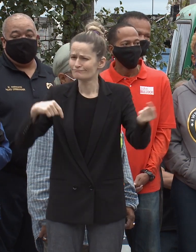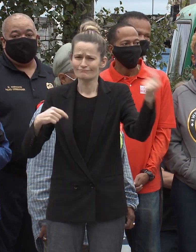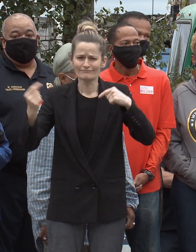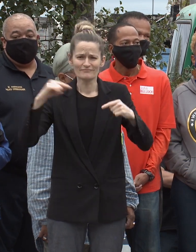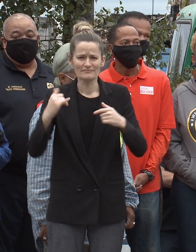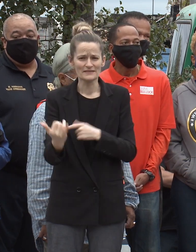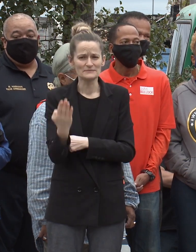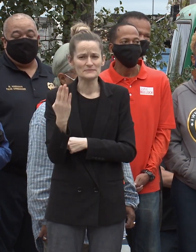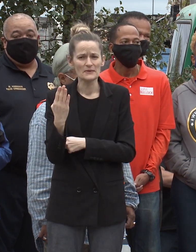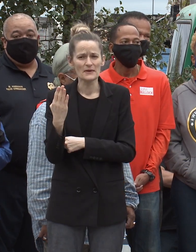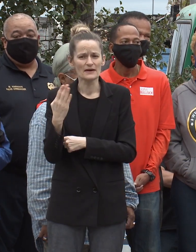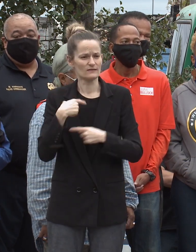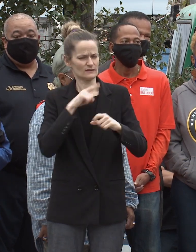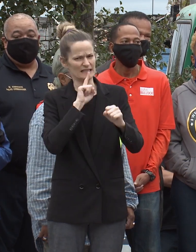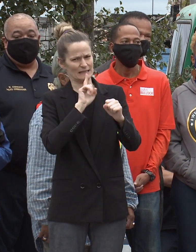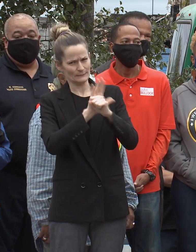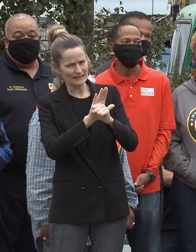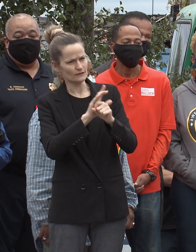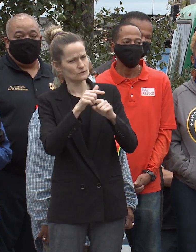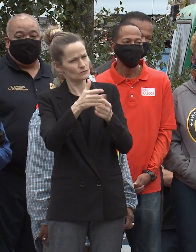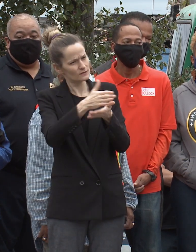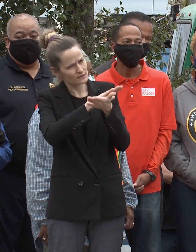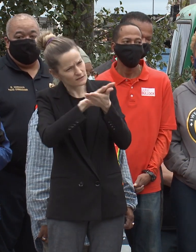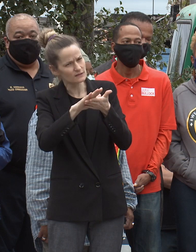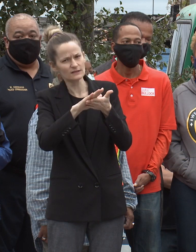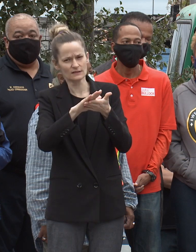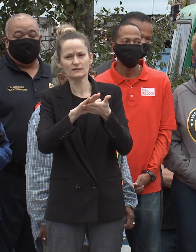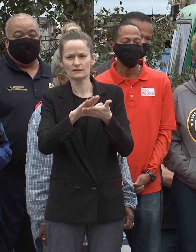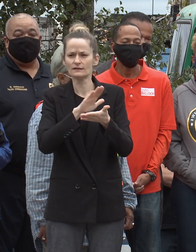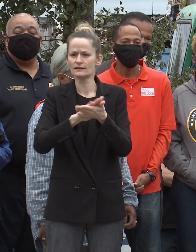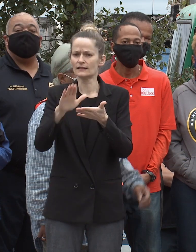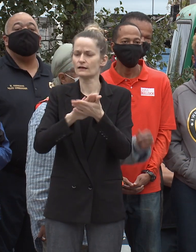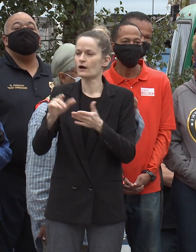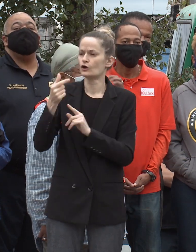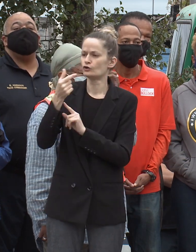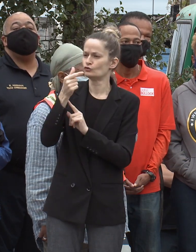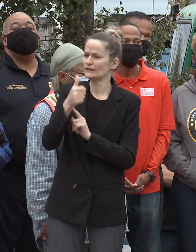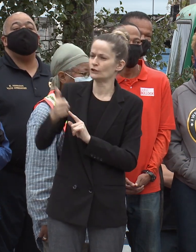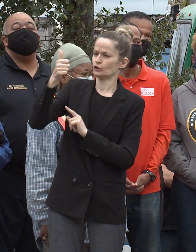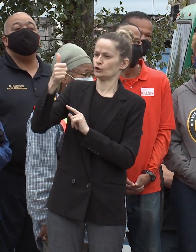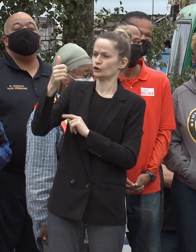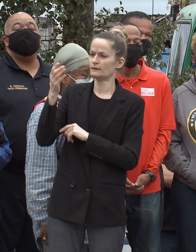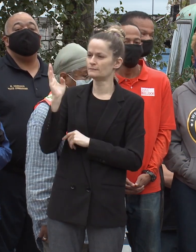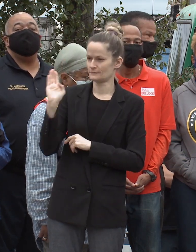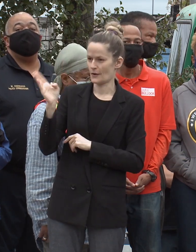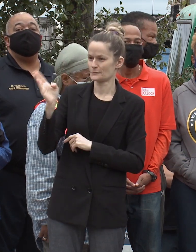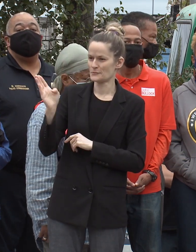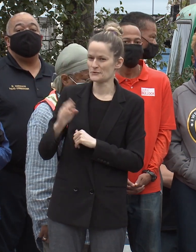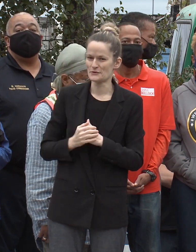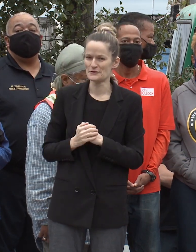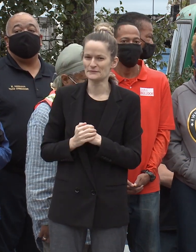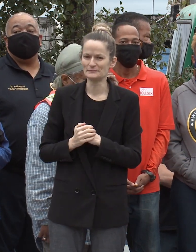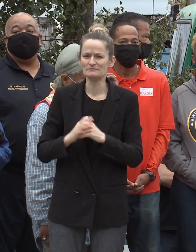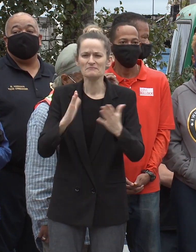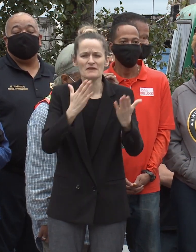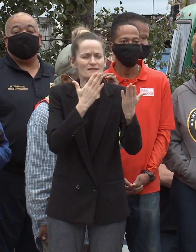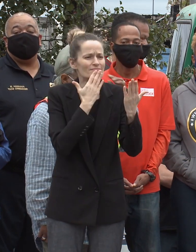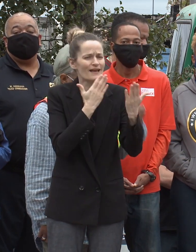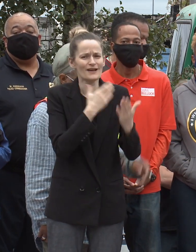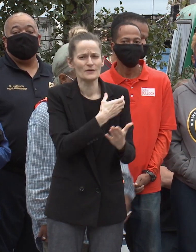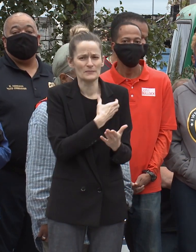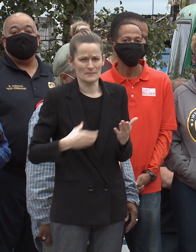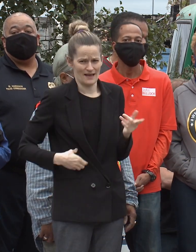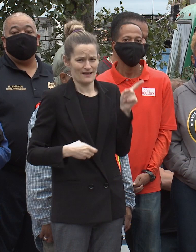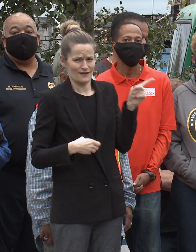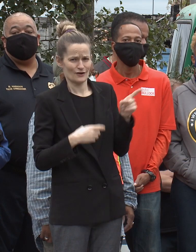are committed to a cleaner and greener Baltimore City. I want to thank Mayor Scott for all the work that he's doing